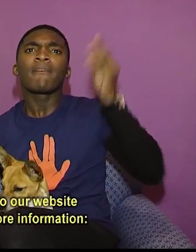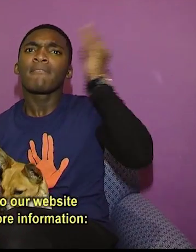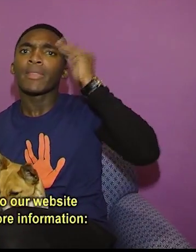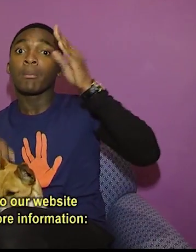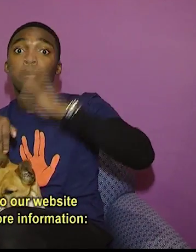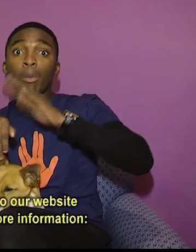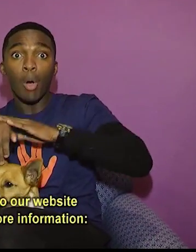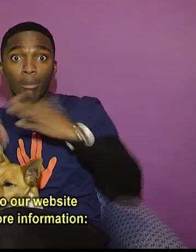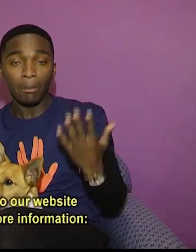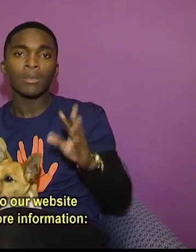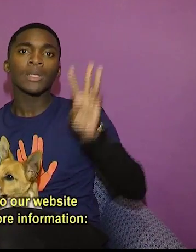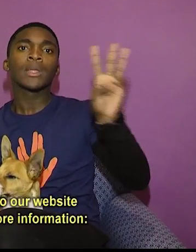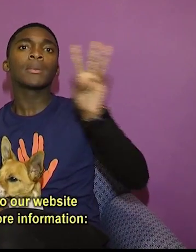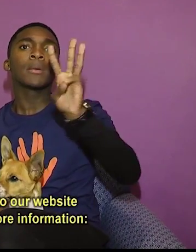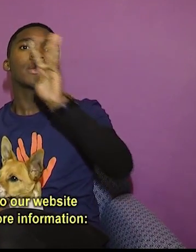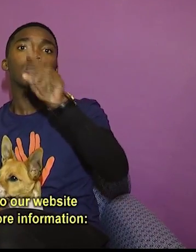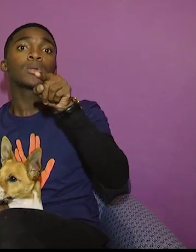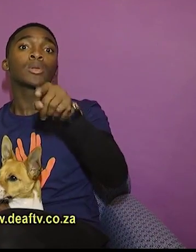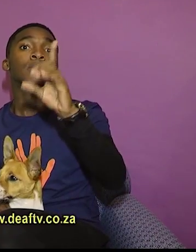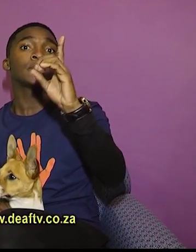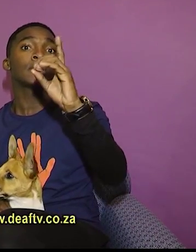website for more information.